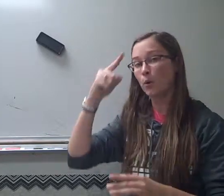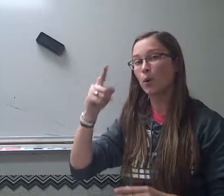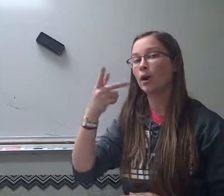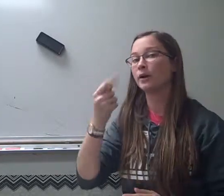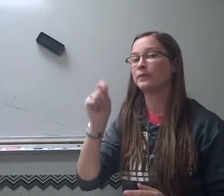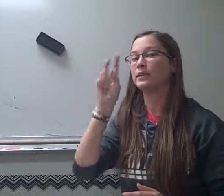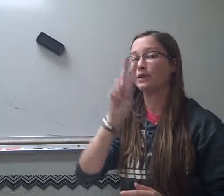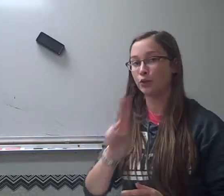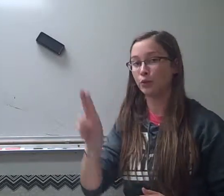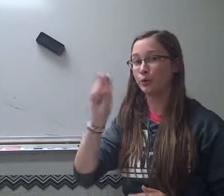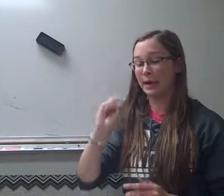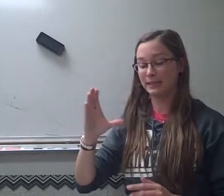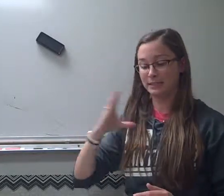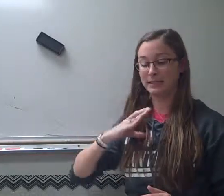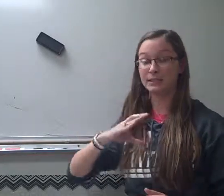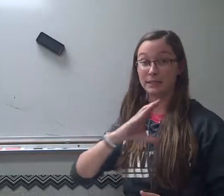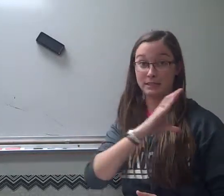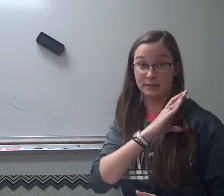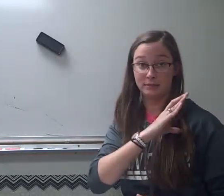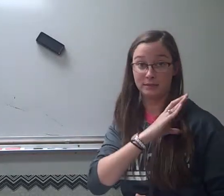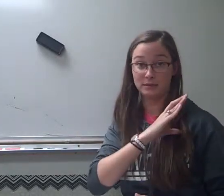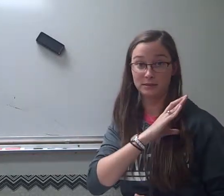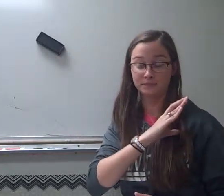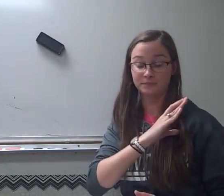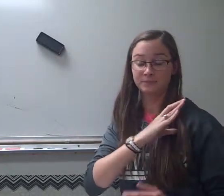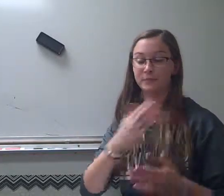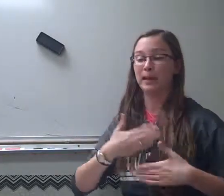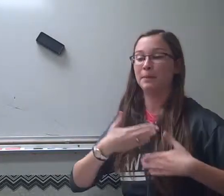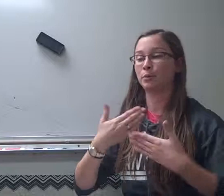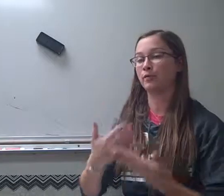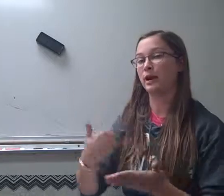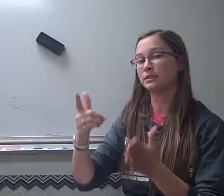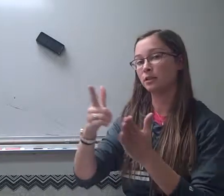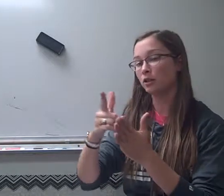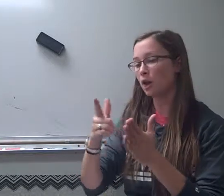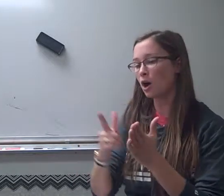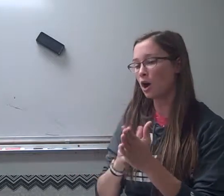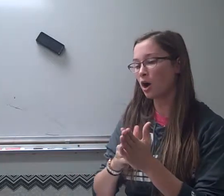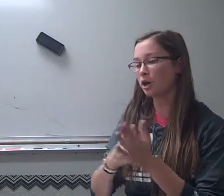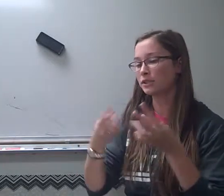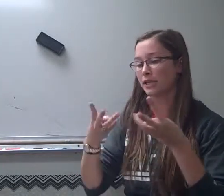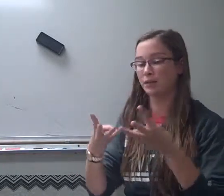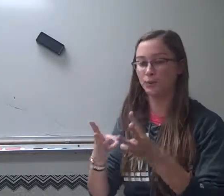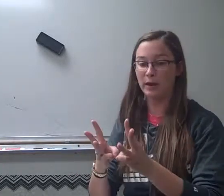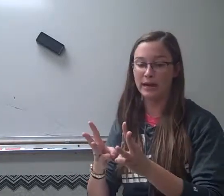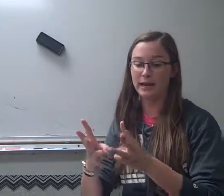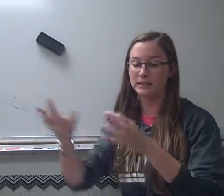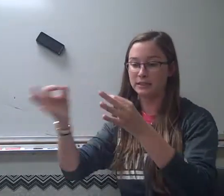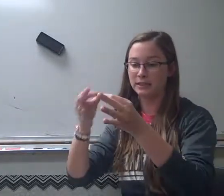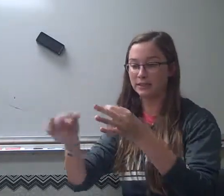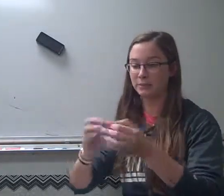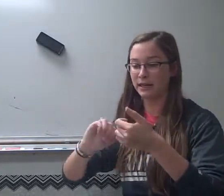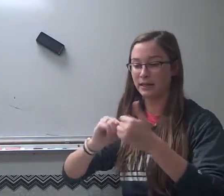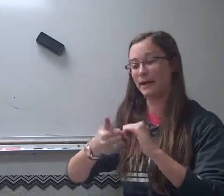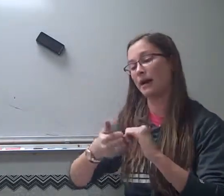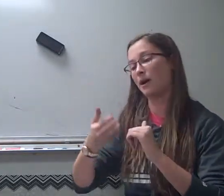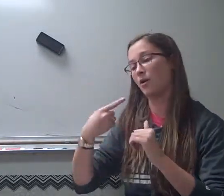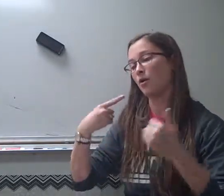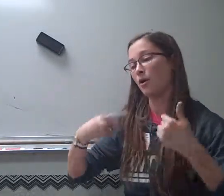for the U.S. citizens. It provides laws and ways to explain how